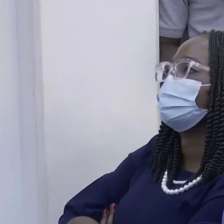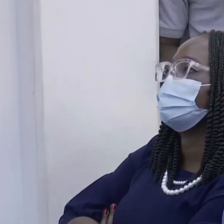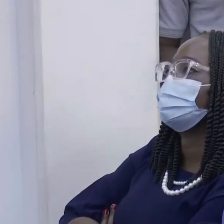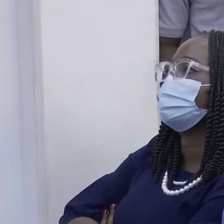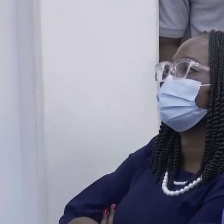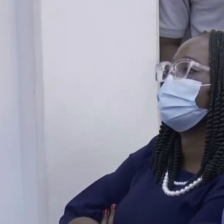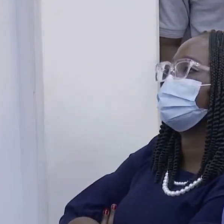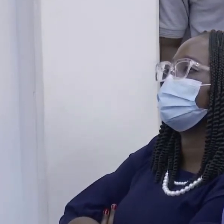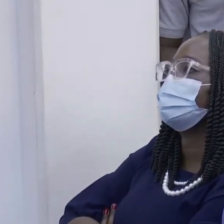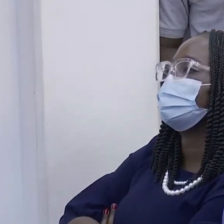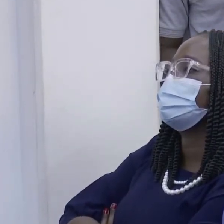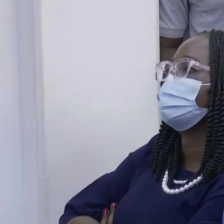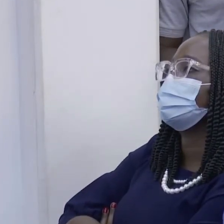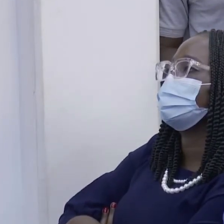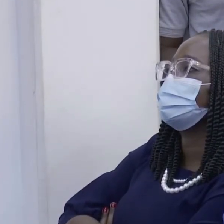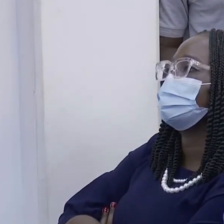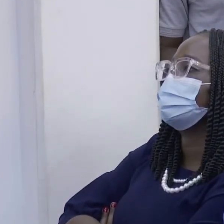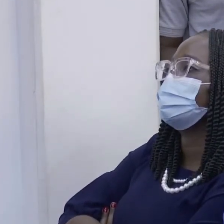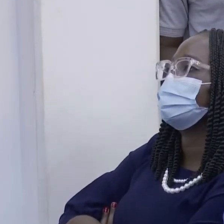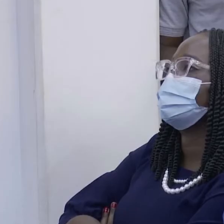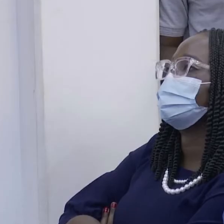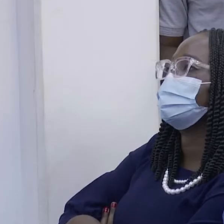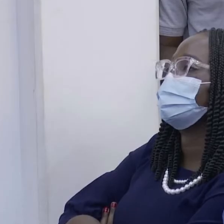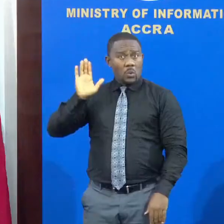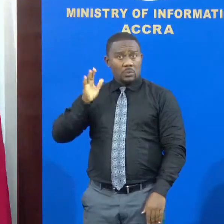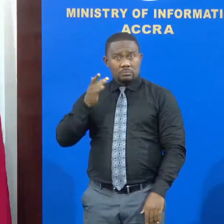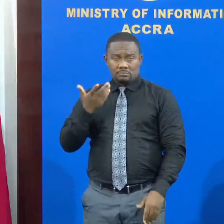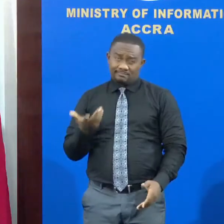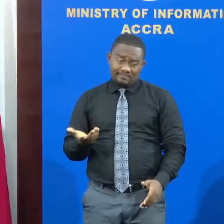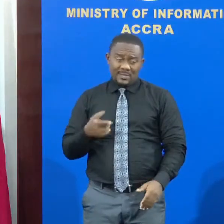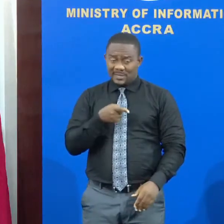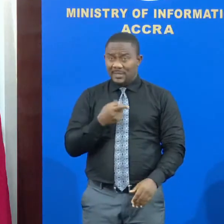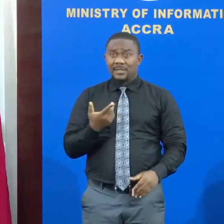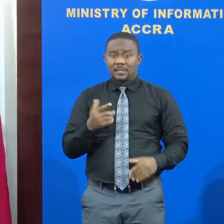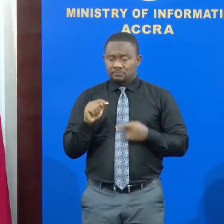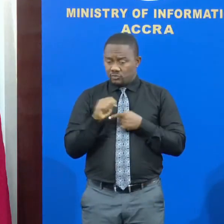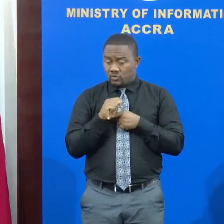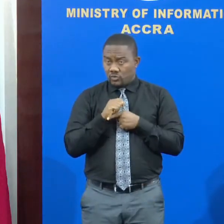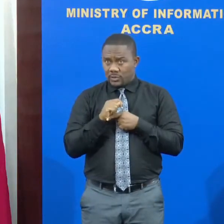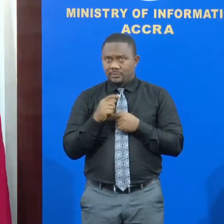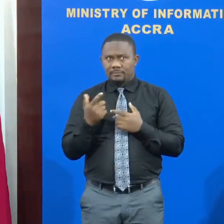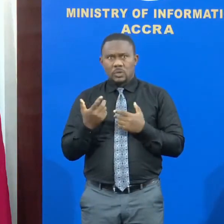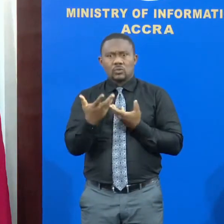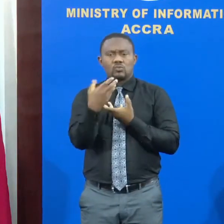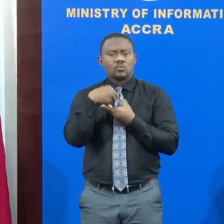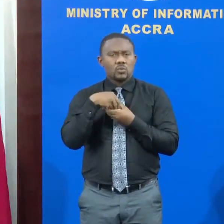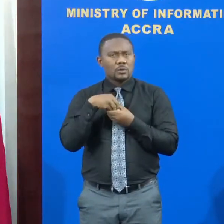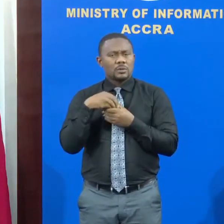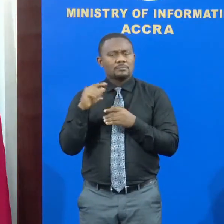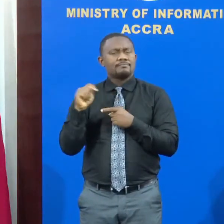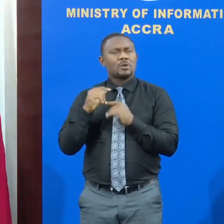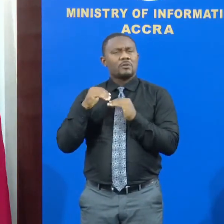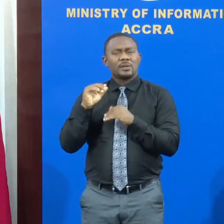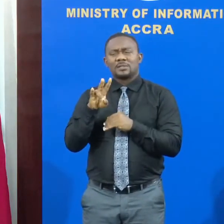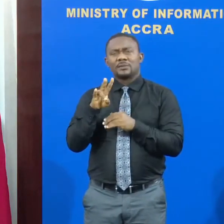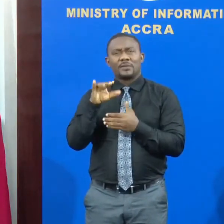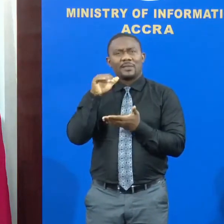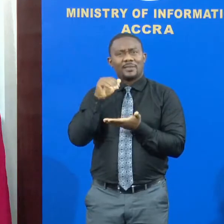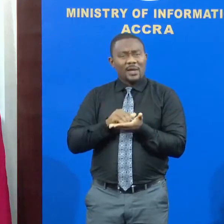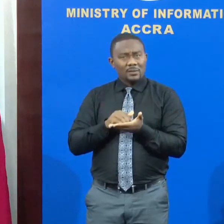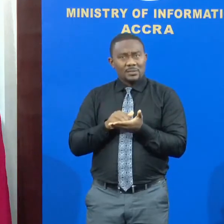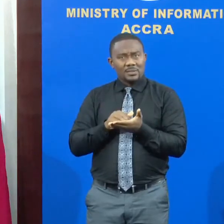as commissioners for oaths. And we also recruited and trained over 7,000 temporary